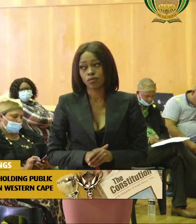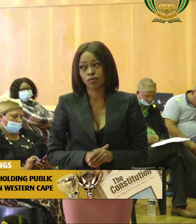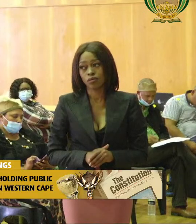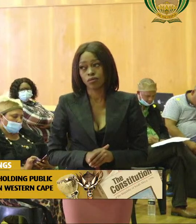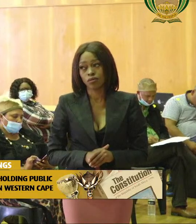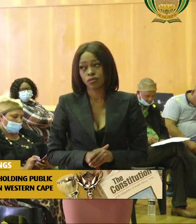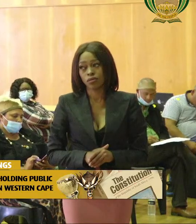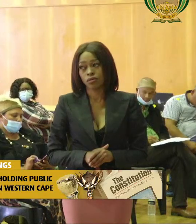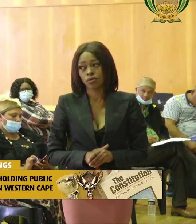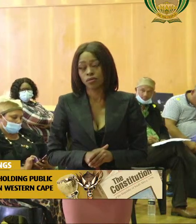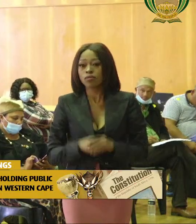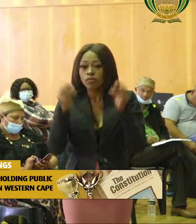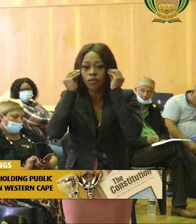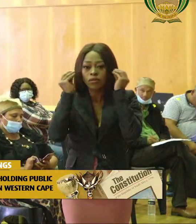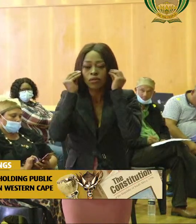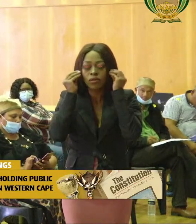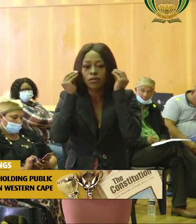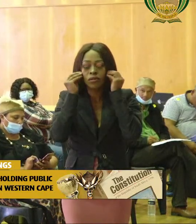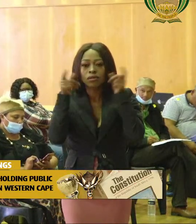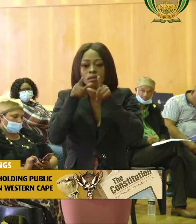Abate.